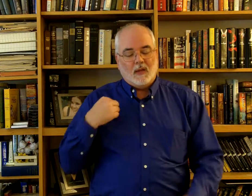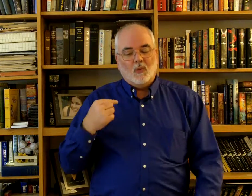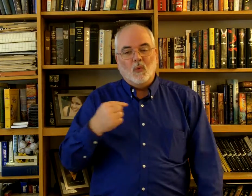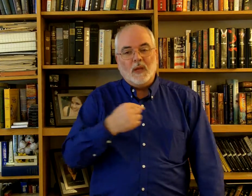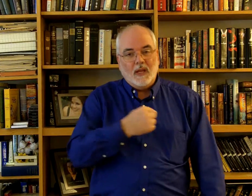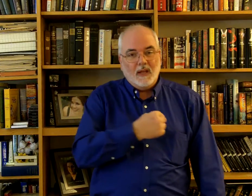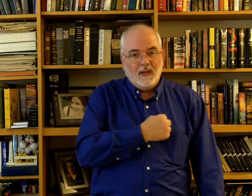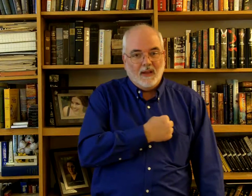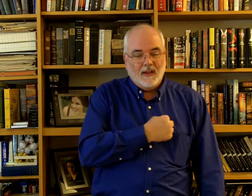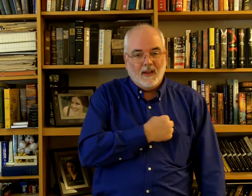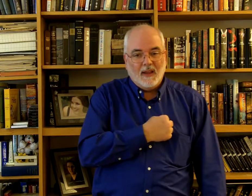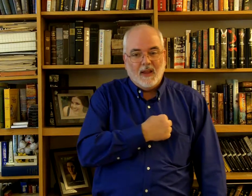We